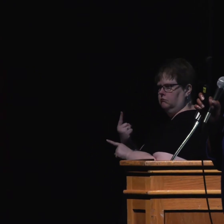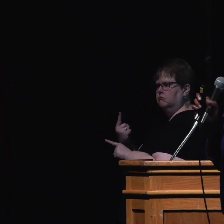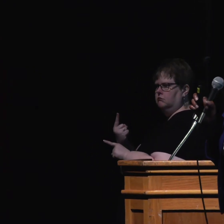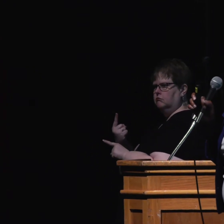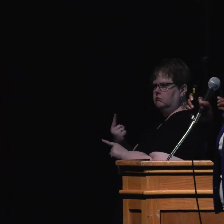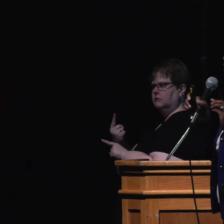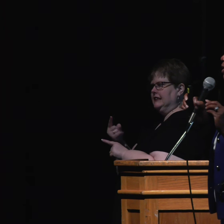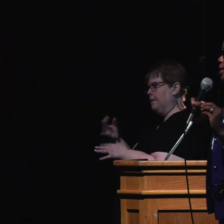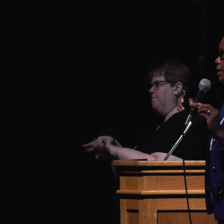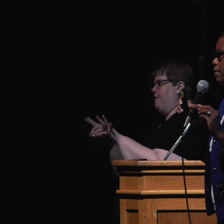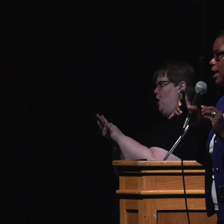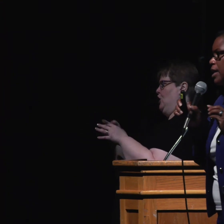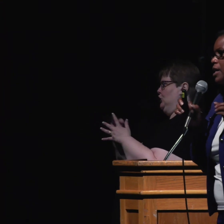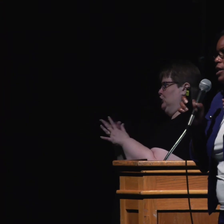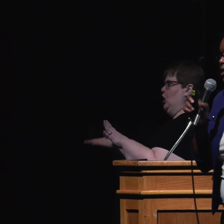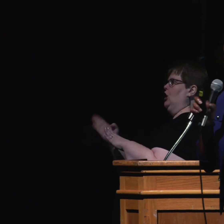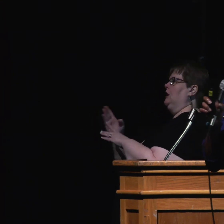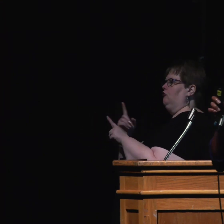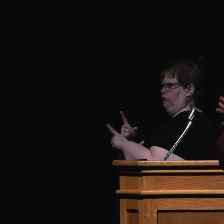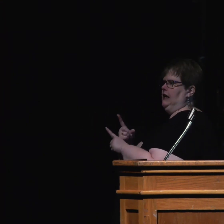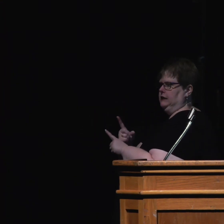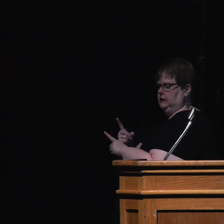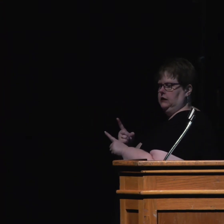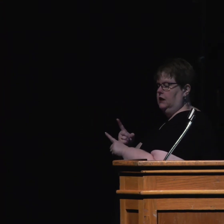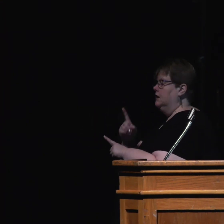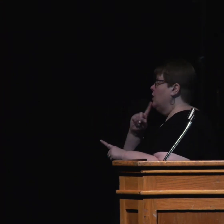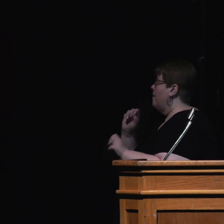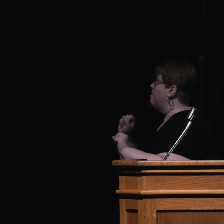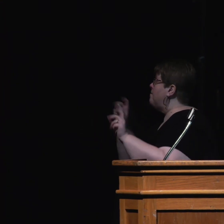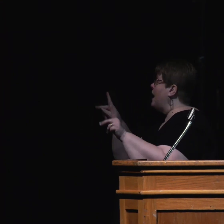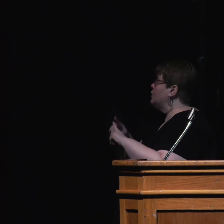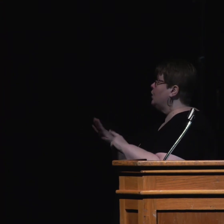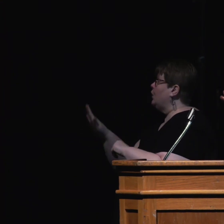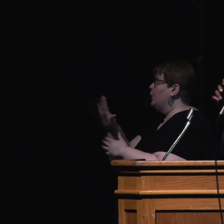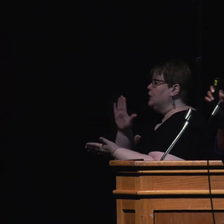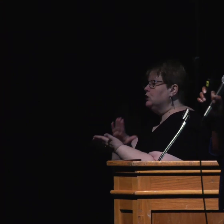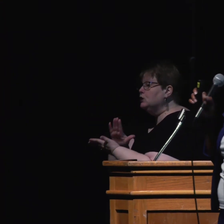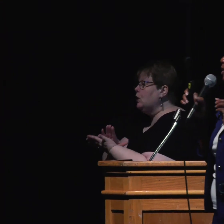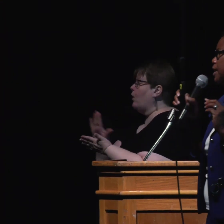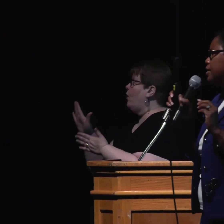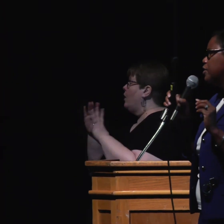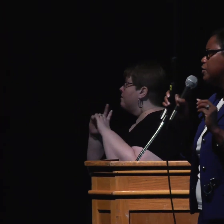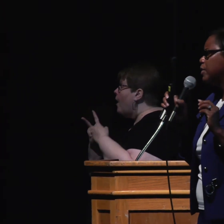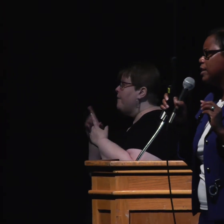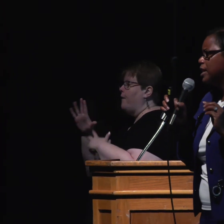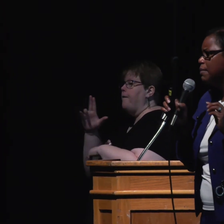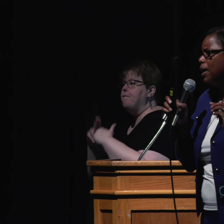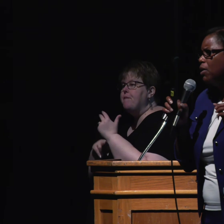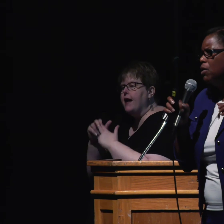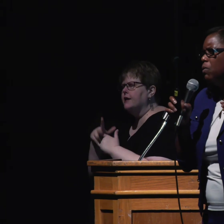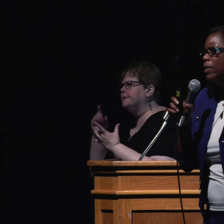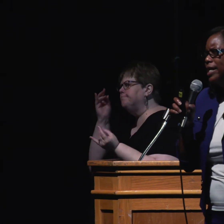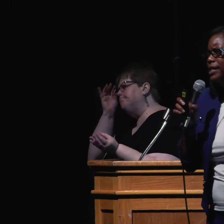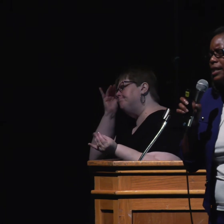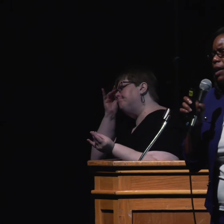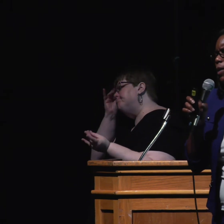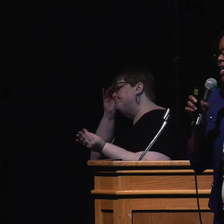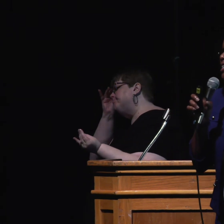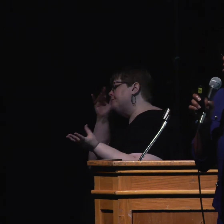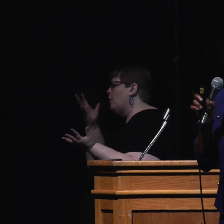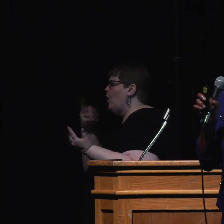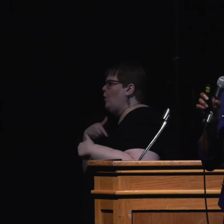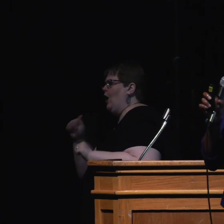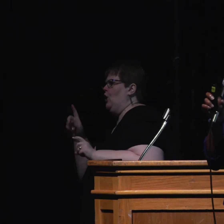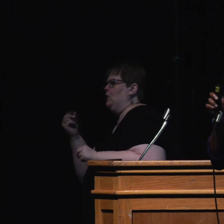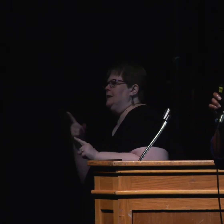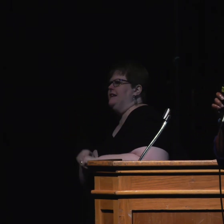It is important to start the day right. So as you go back to your schools, your departments, your buildings, and you start thinking about what is it that we